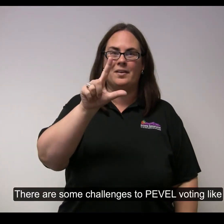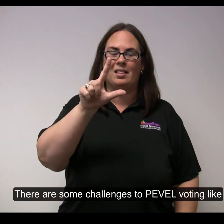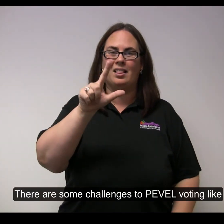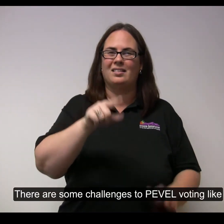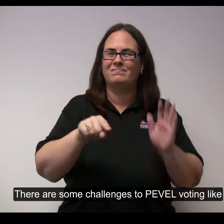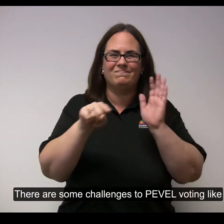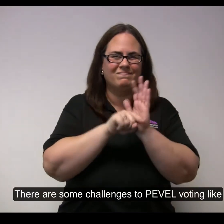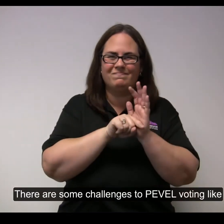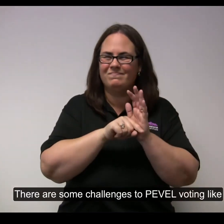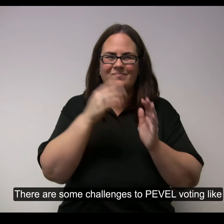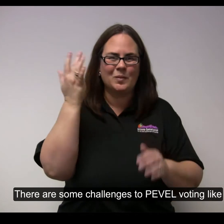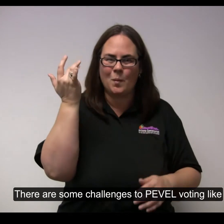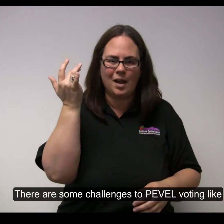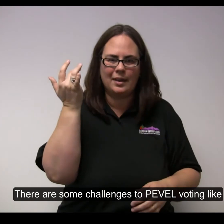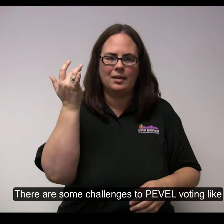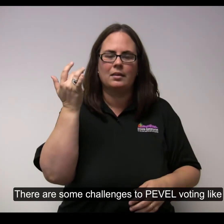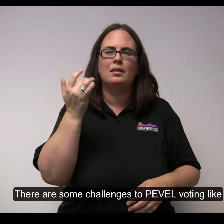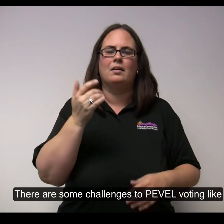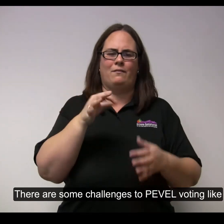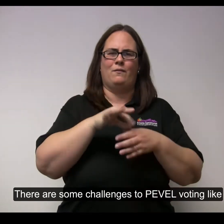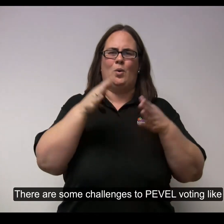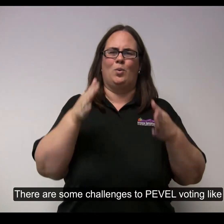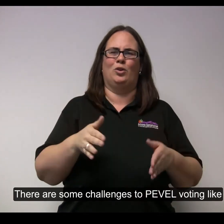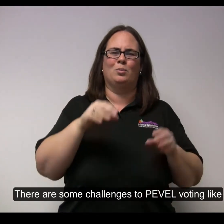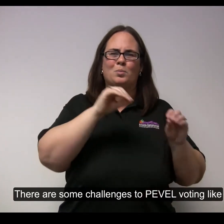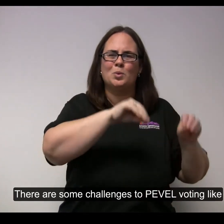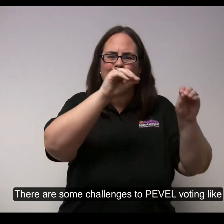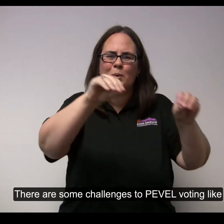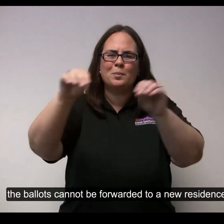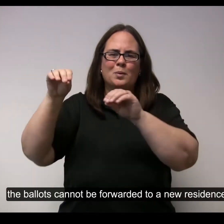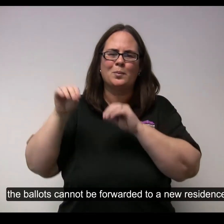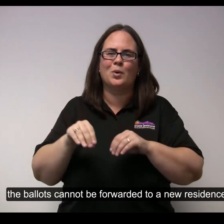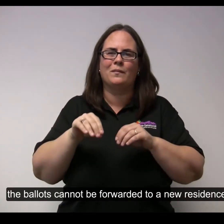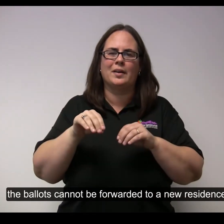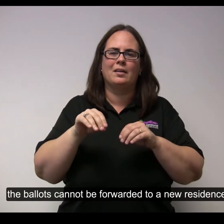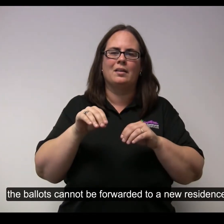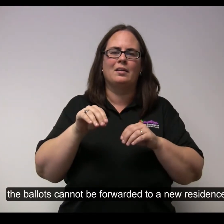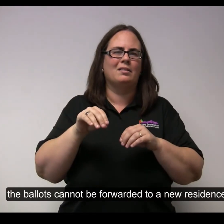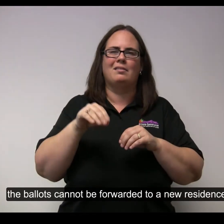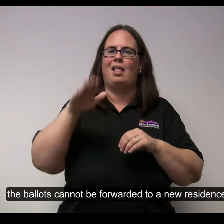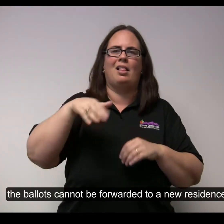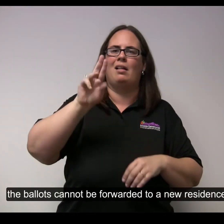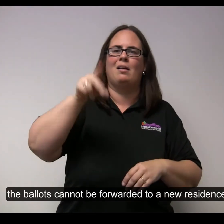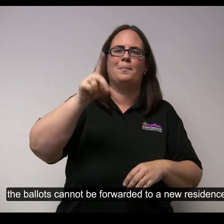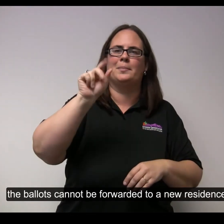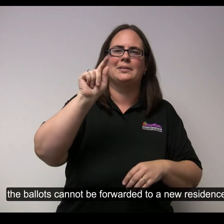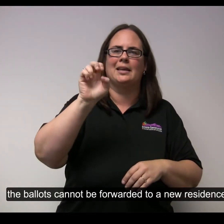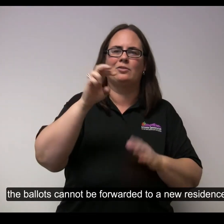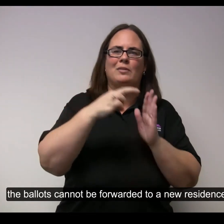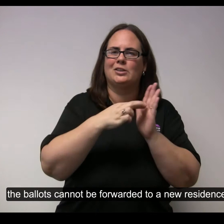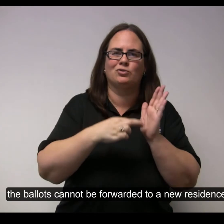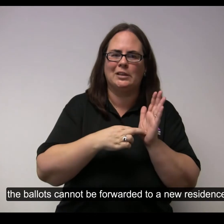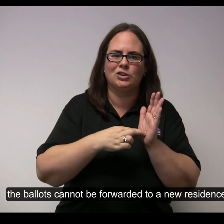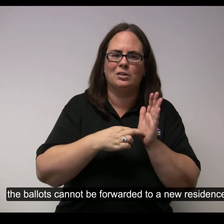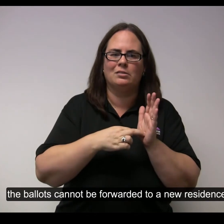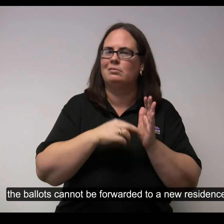There are some challenges to PEVL voting, like the ballots cannot be forwarded to a new